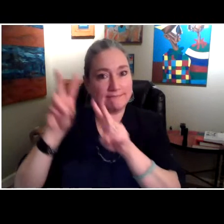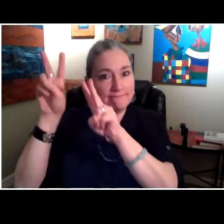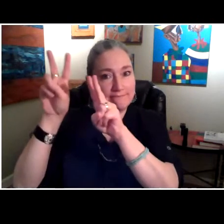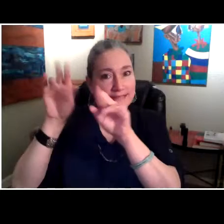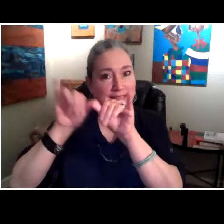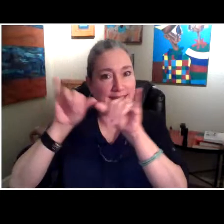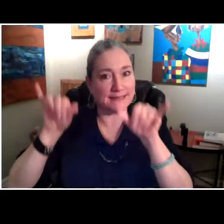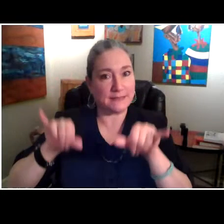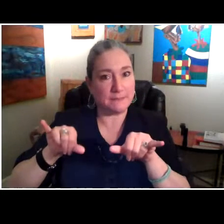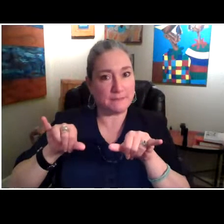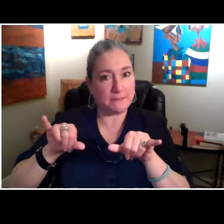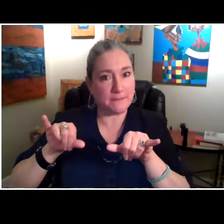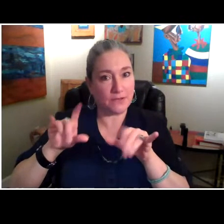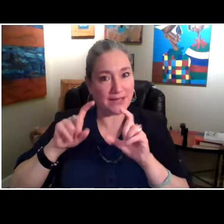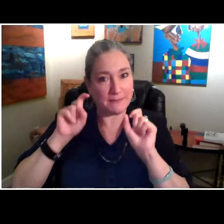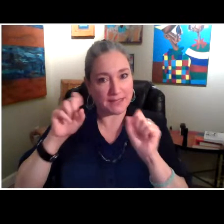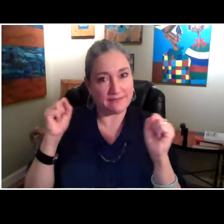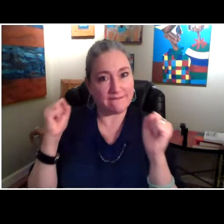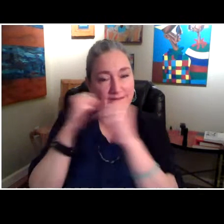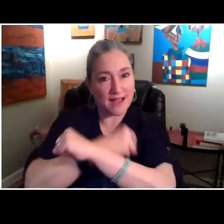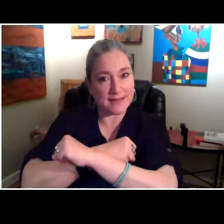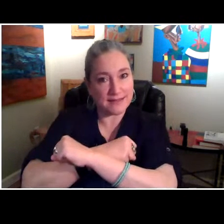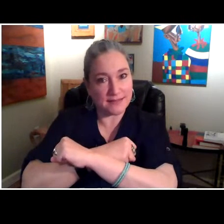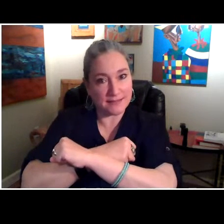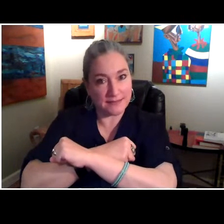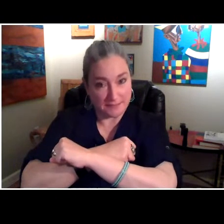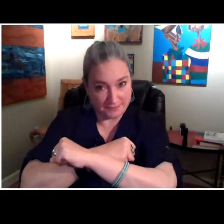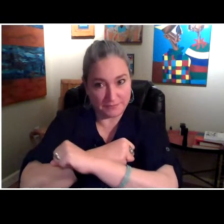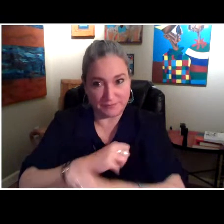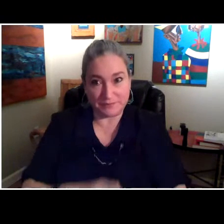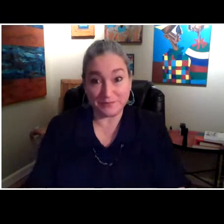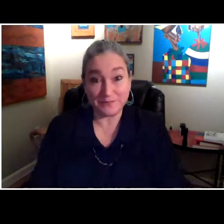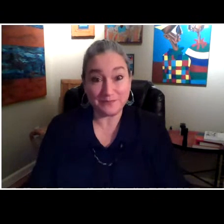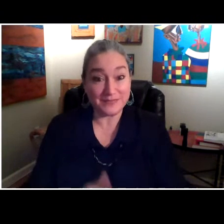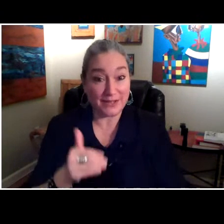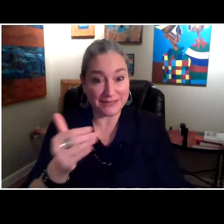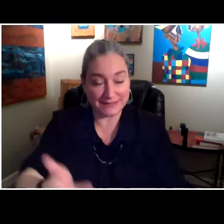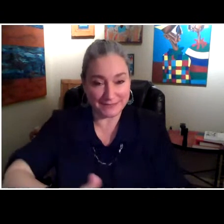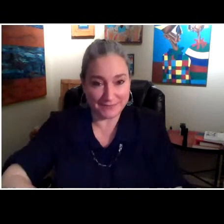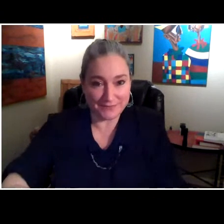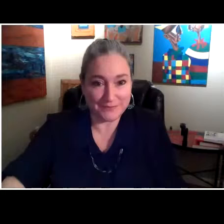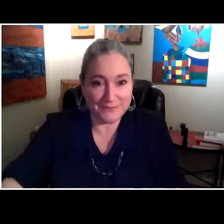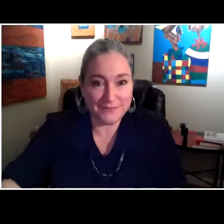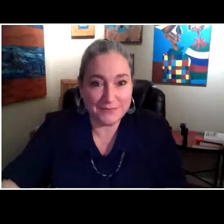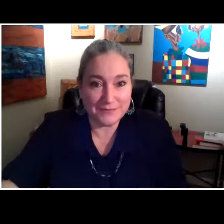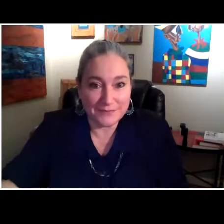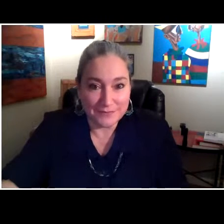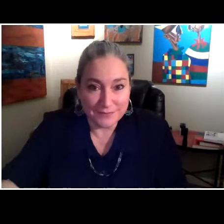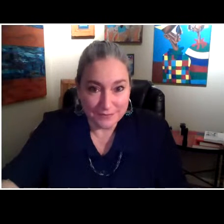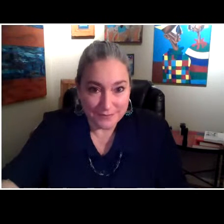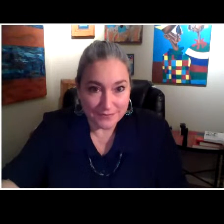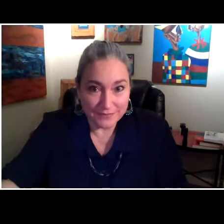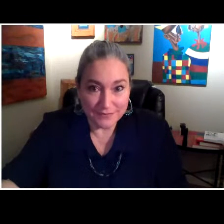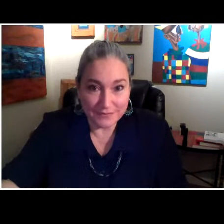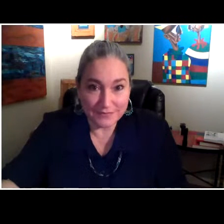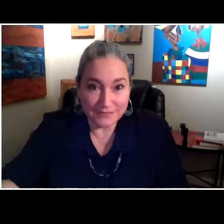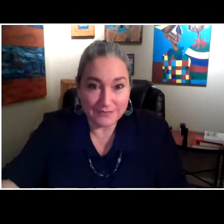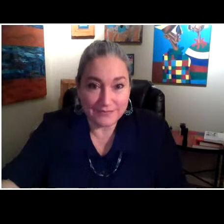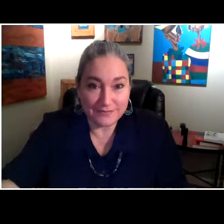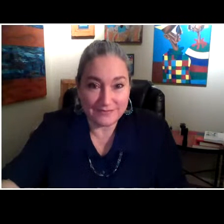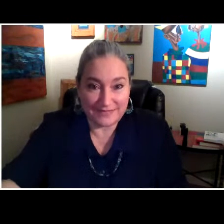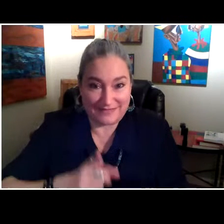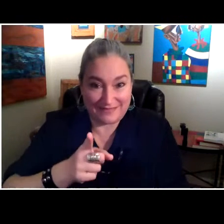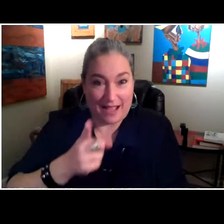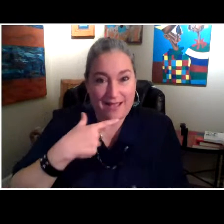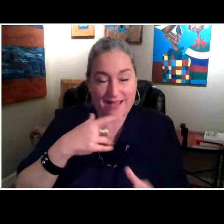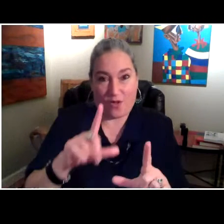families through DCCW resources. You see the eyes on the outside, that those